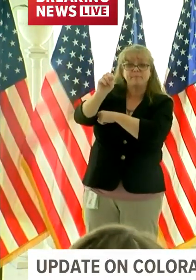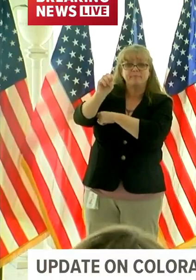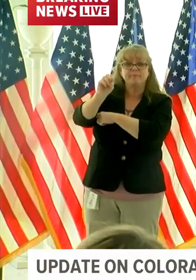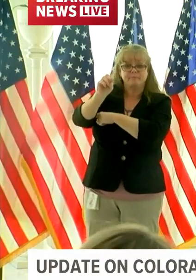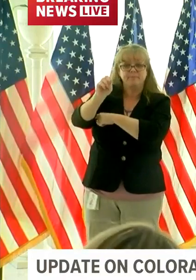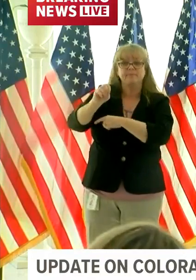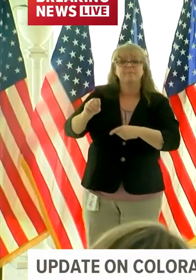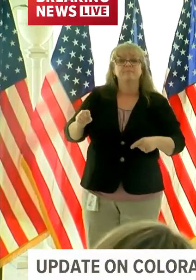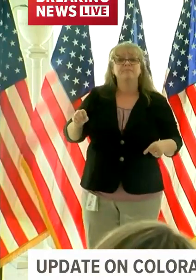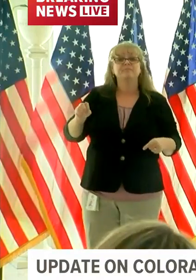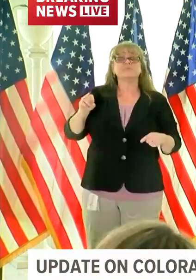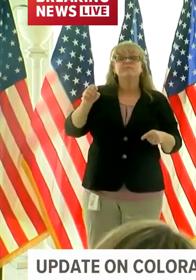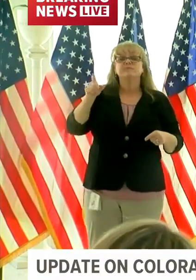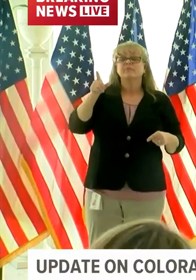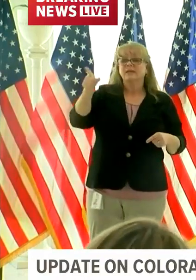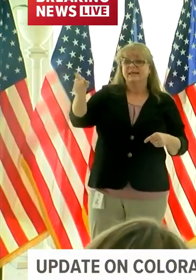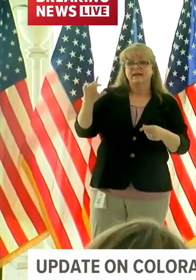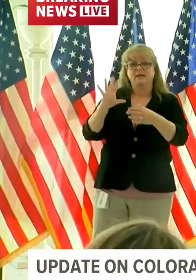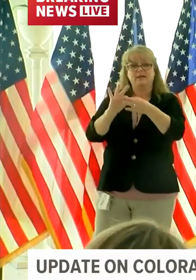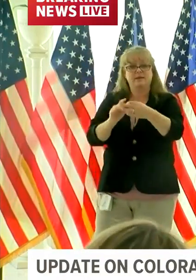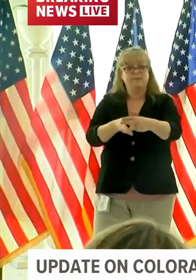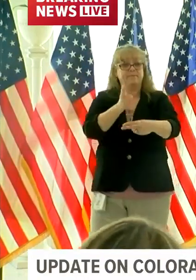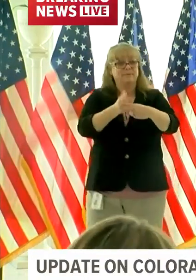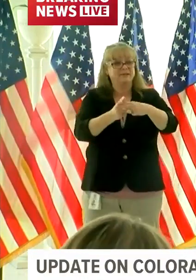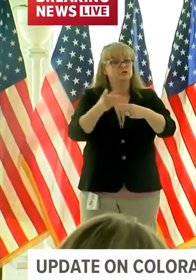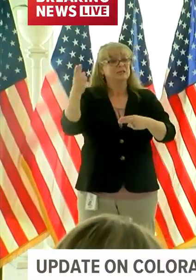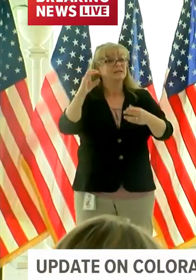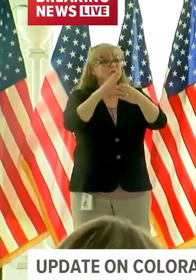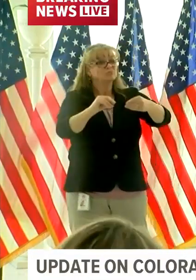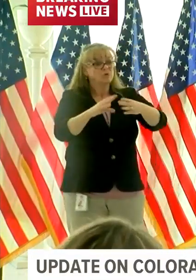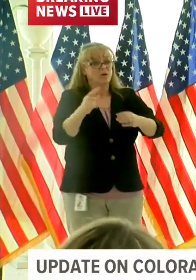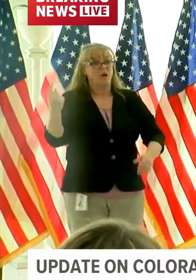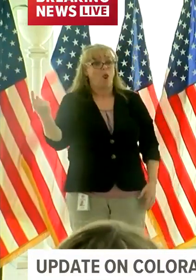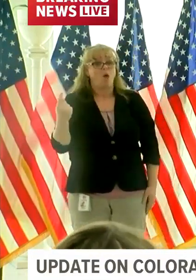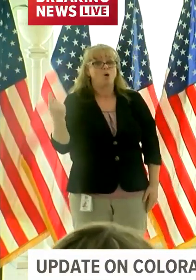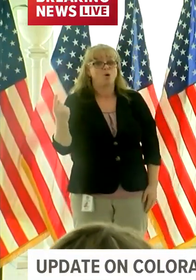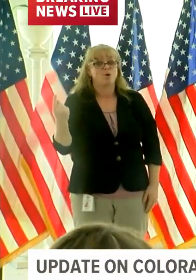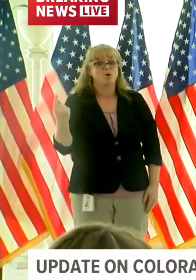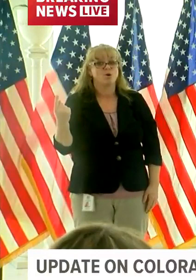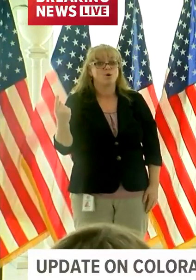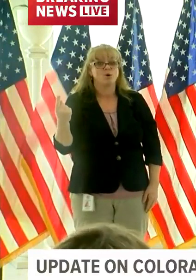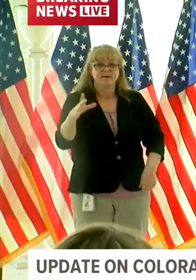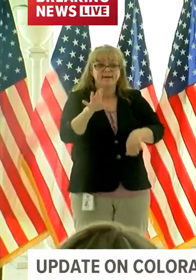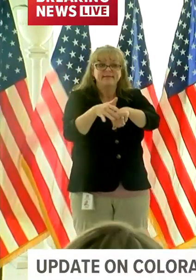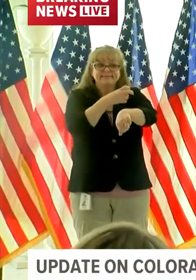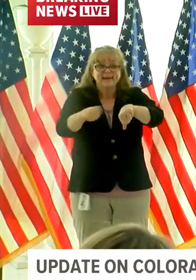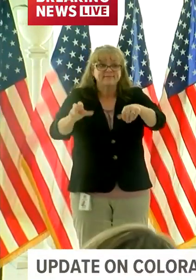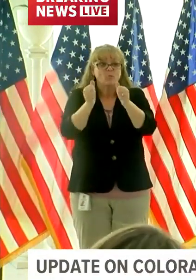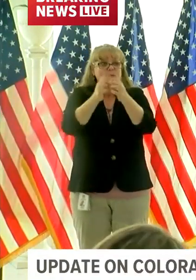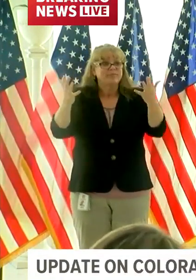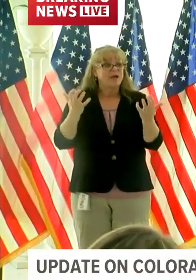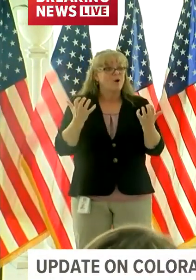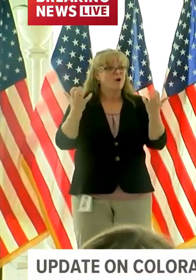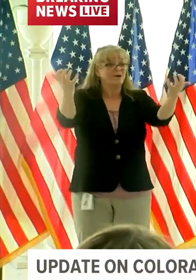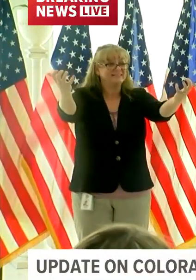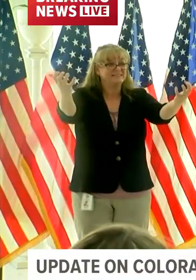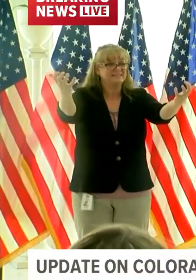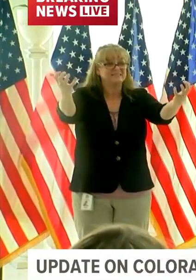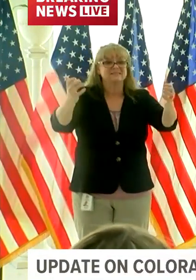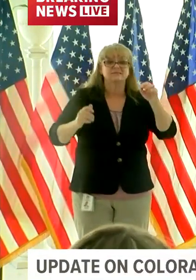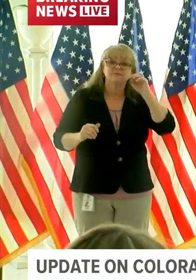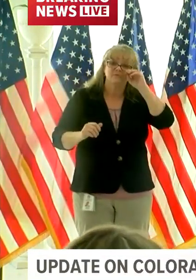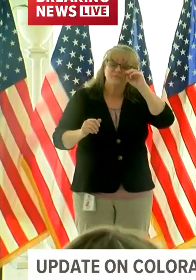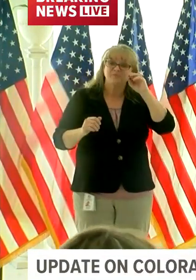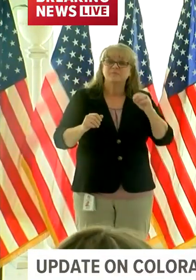in Vatican City. A stark contrast to the crowds that often materialize there. Of course, Italy, one of the worst hit countries